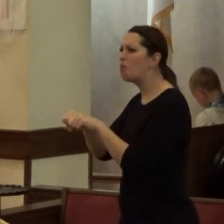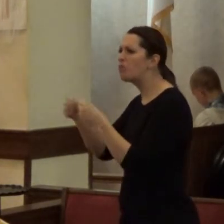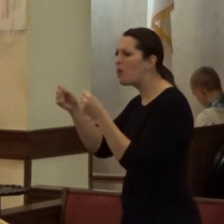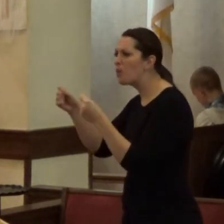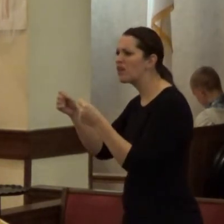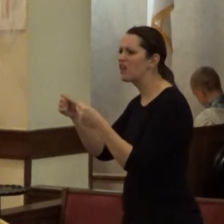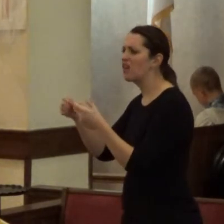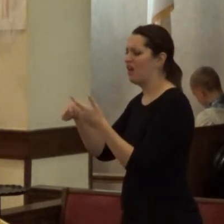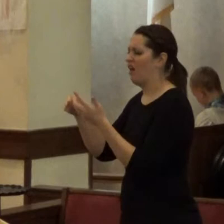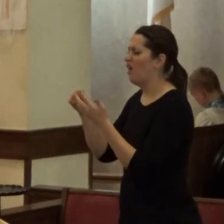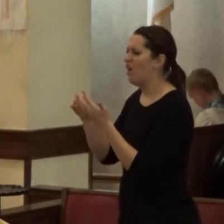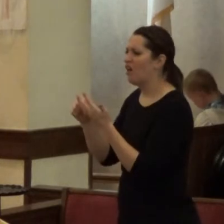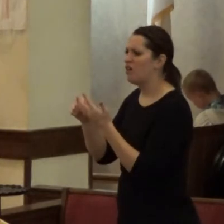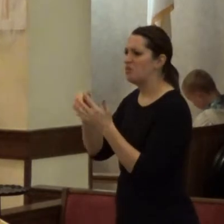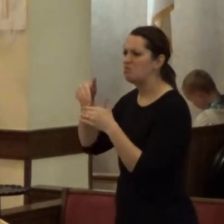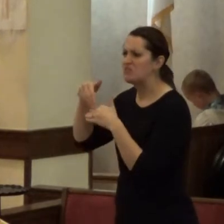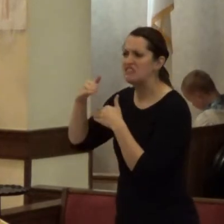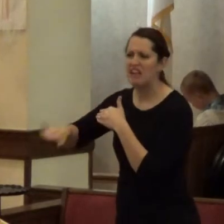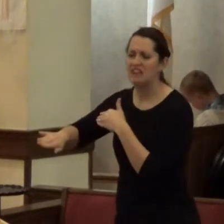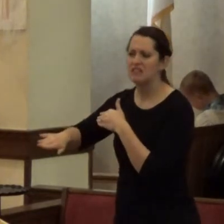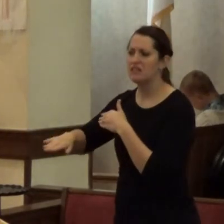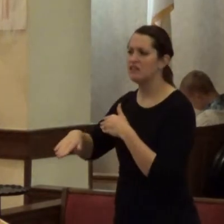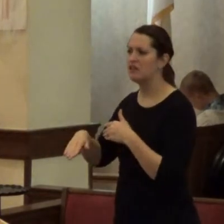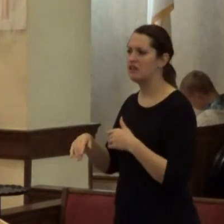crushed, rejected.